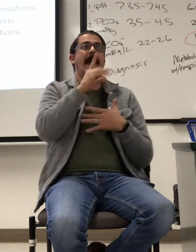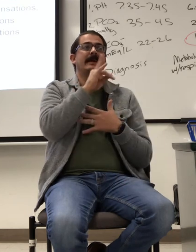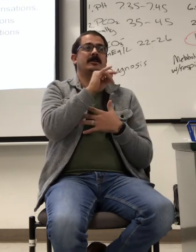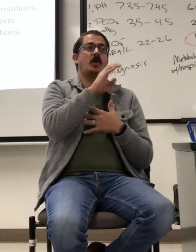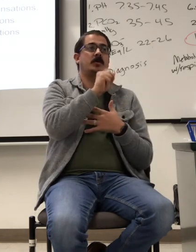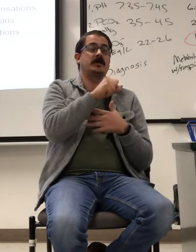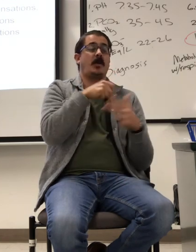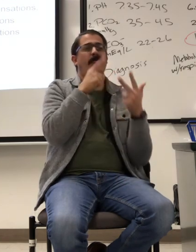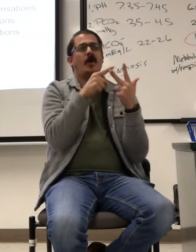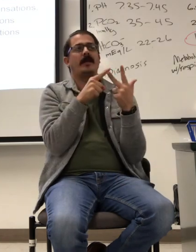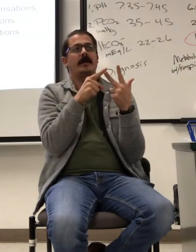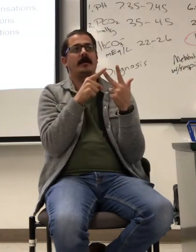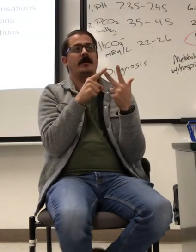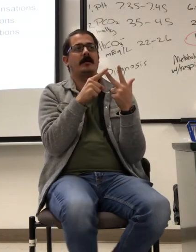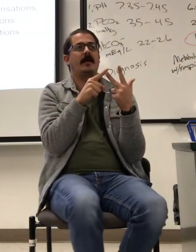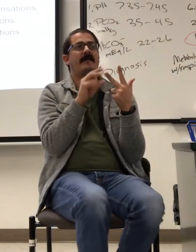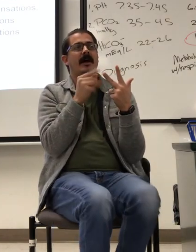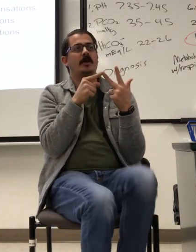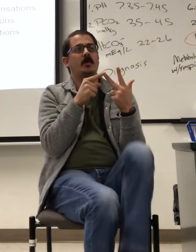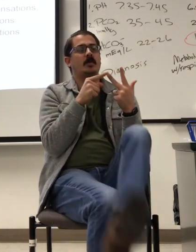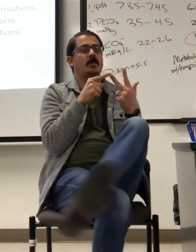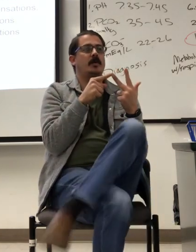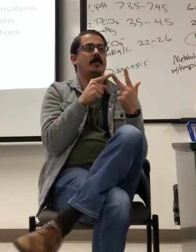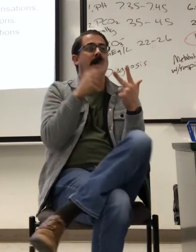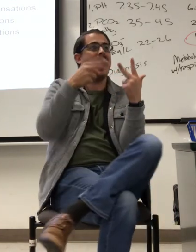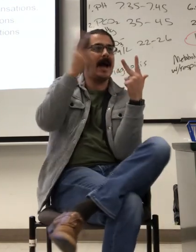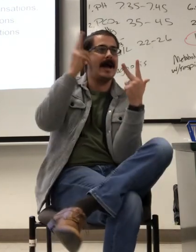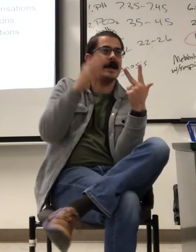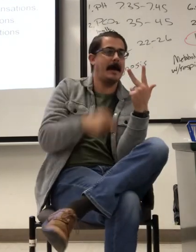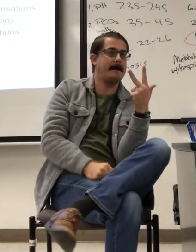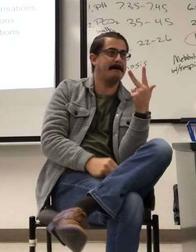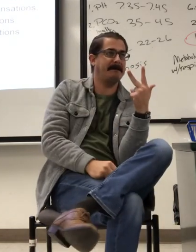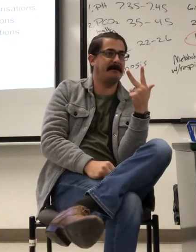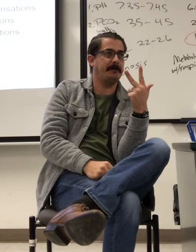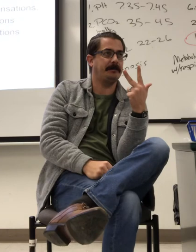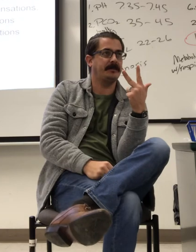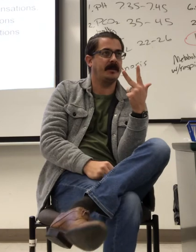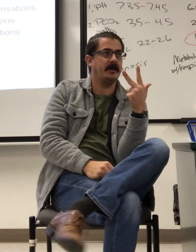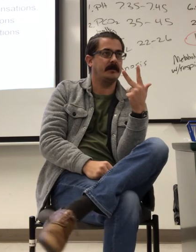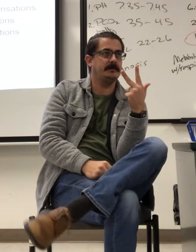thing. Bad value. High.